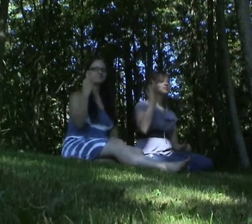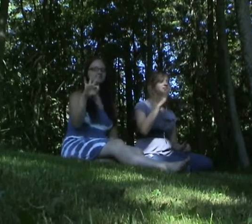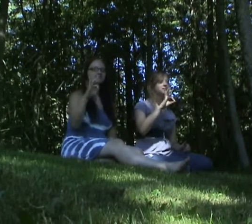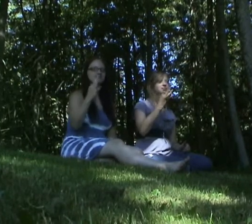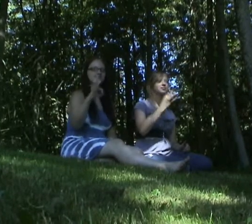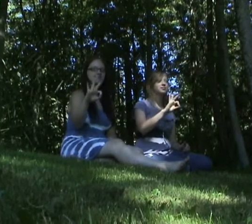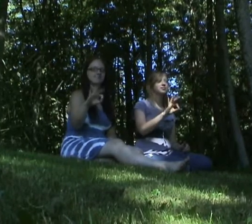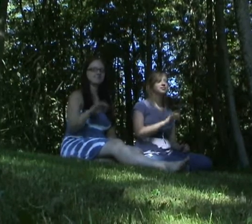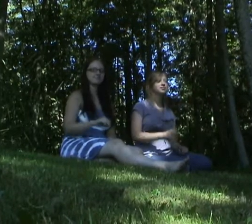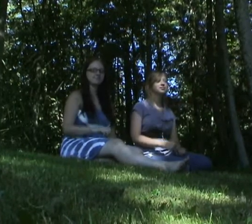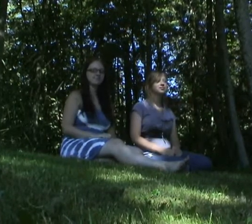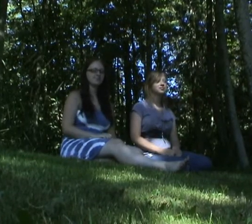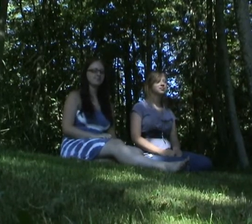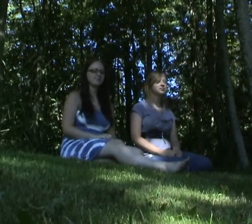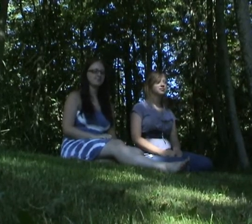summer of